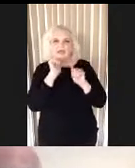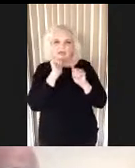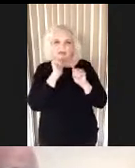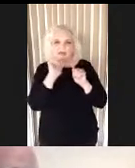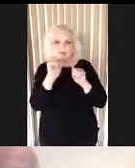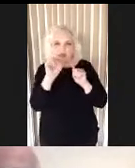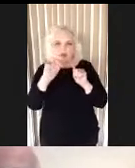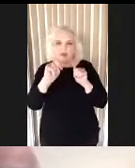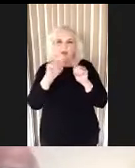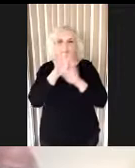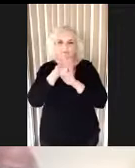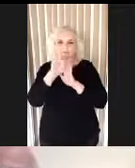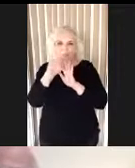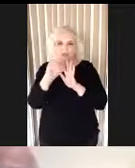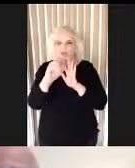participants.